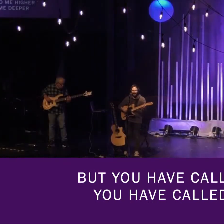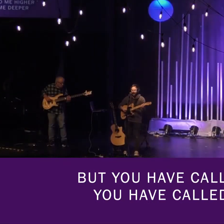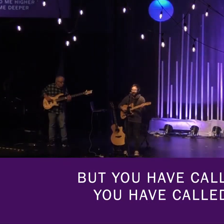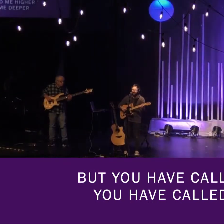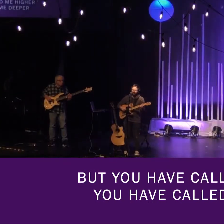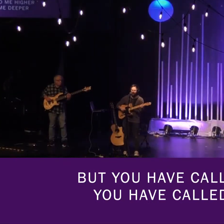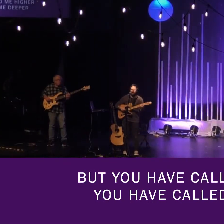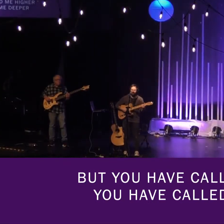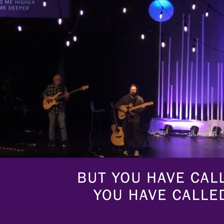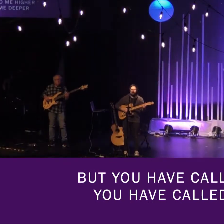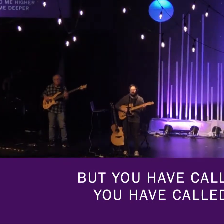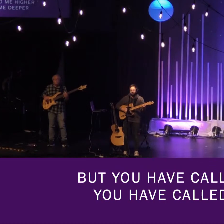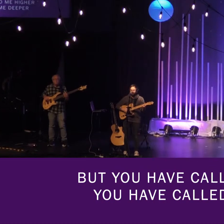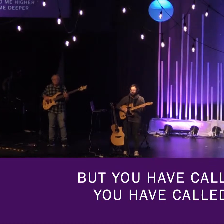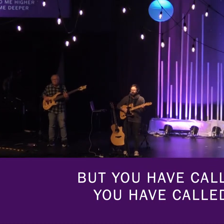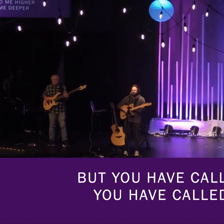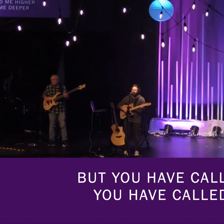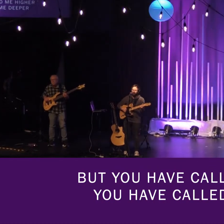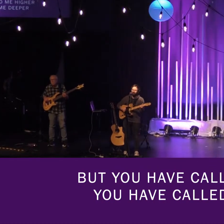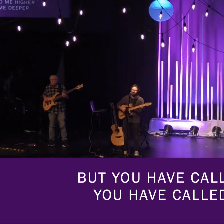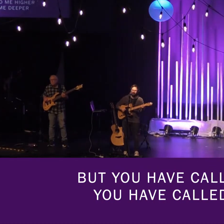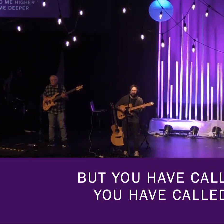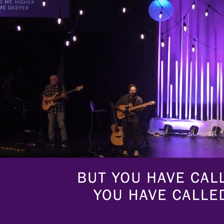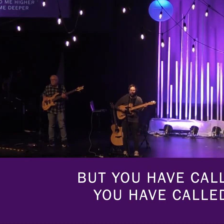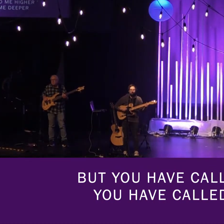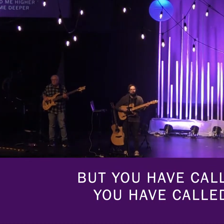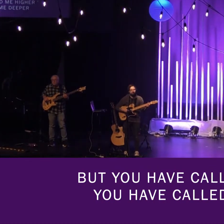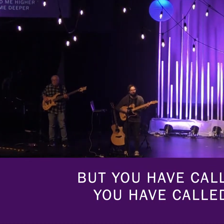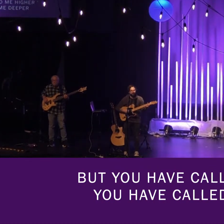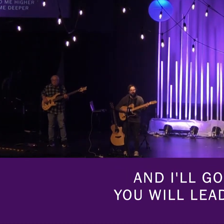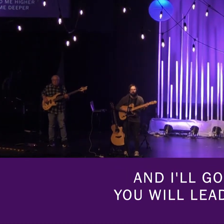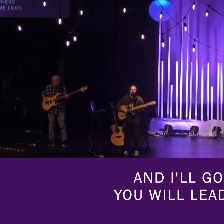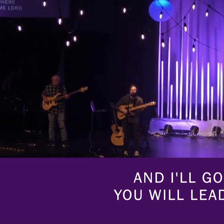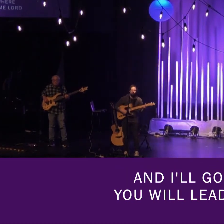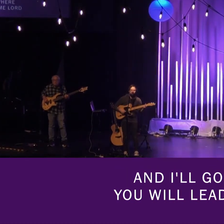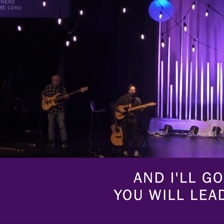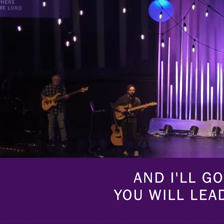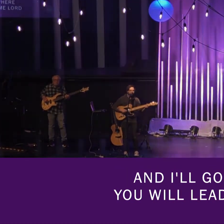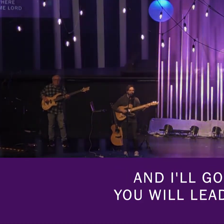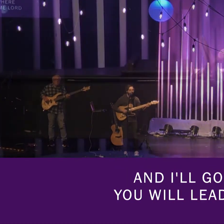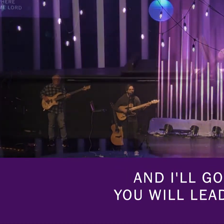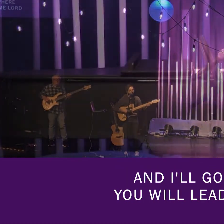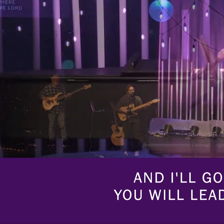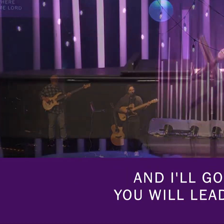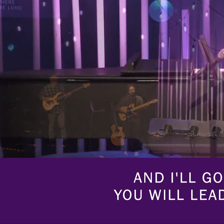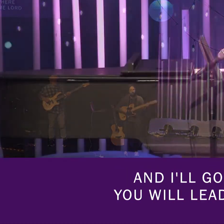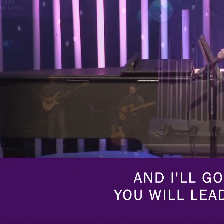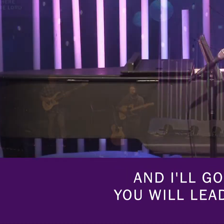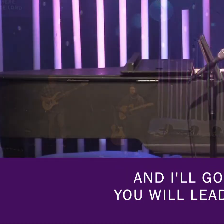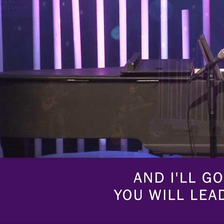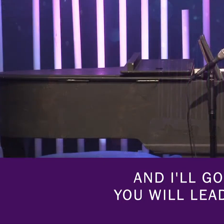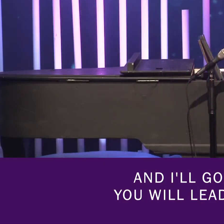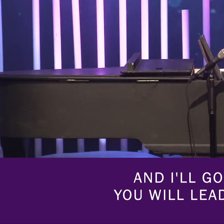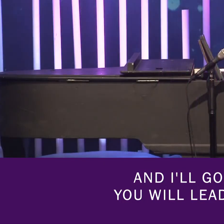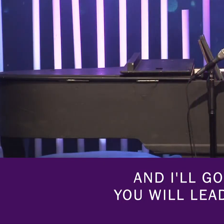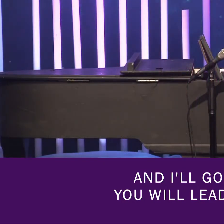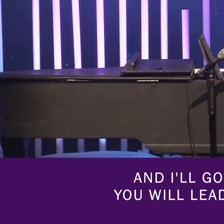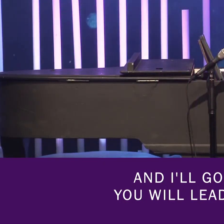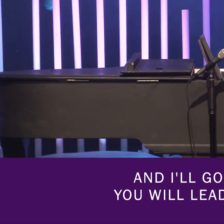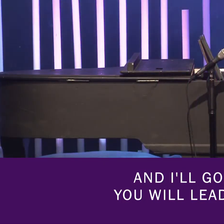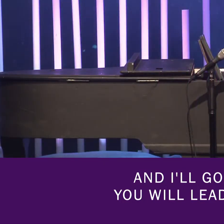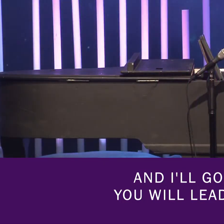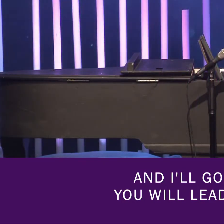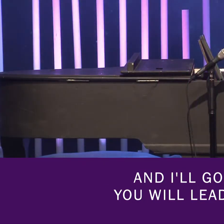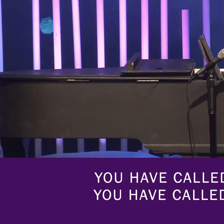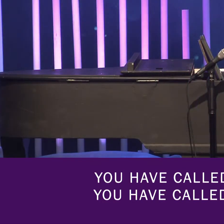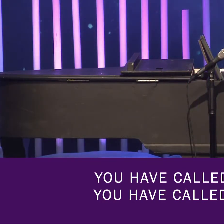me higher, you have called me deeper, and I'll go where you will lead me,